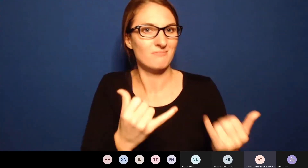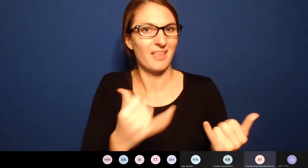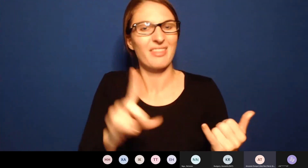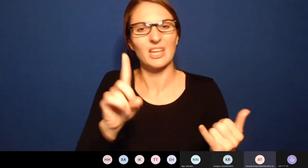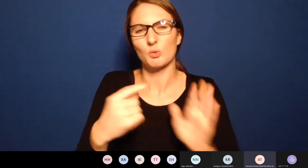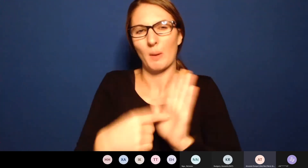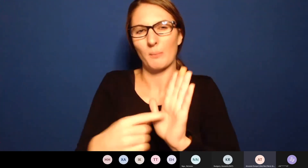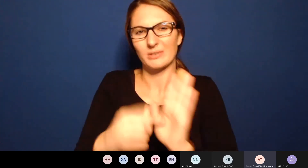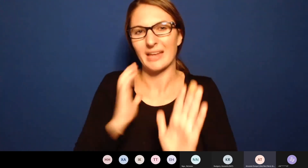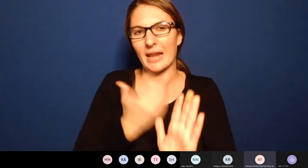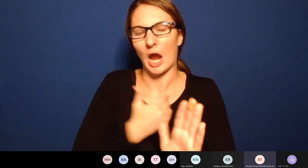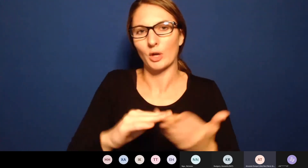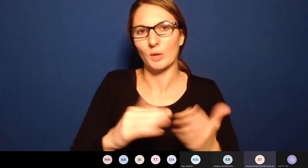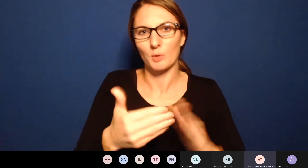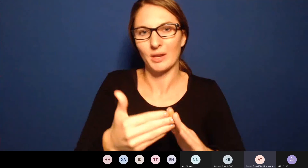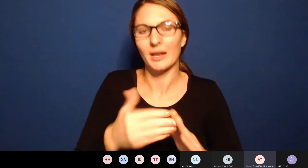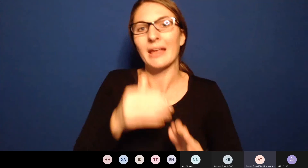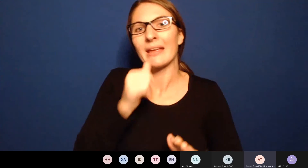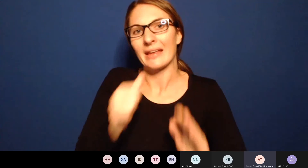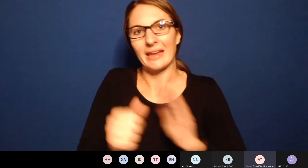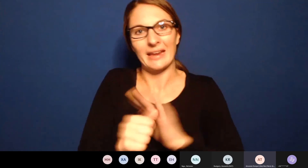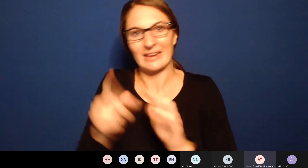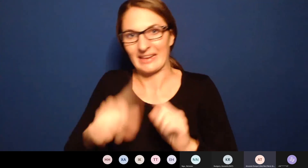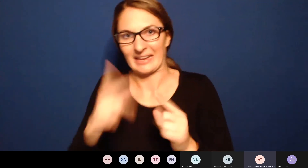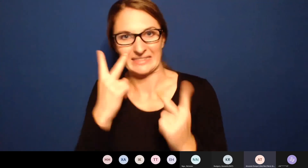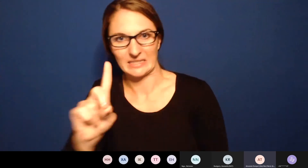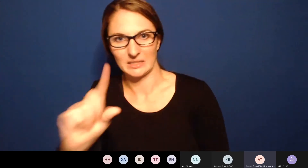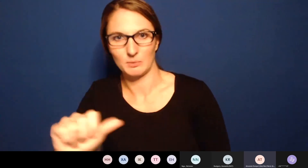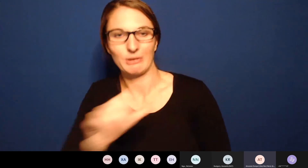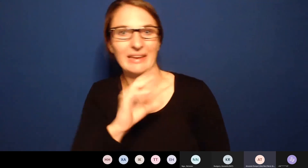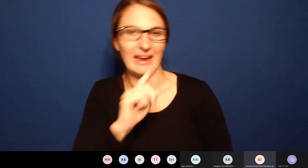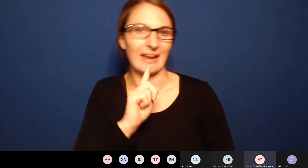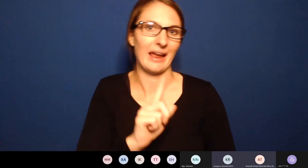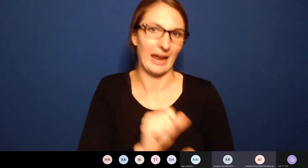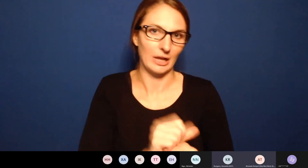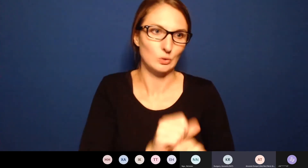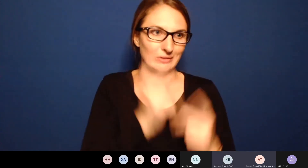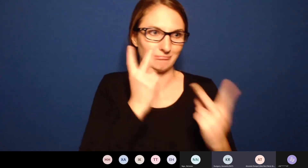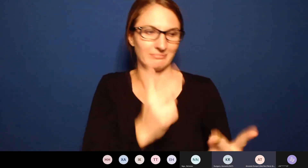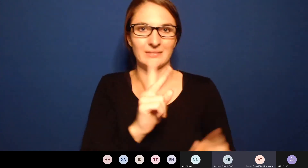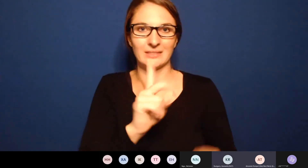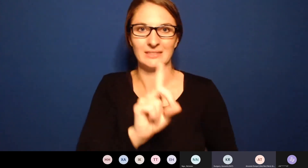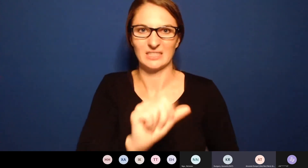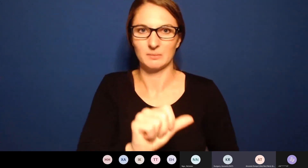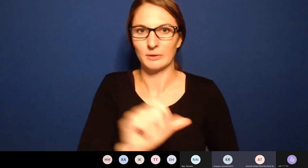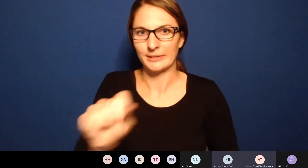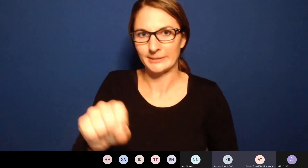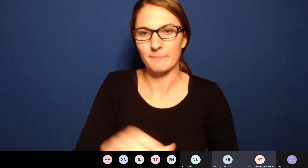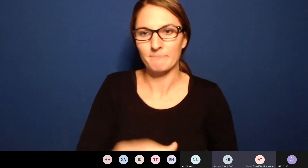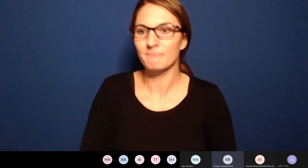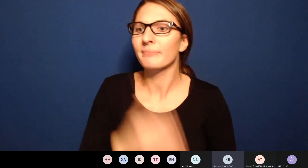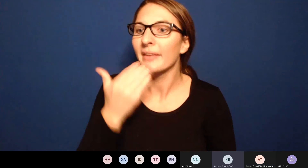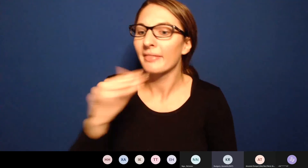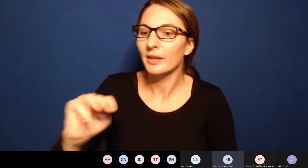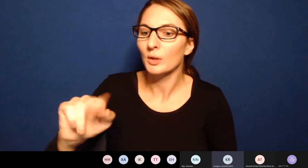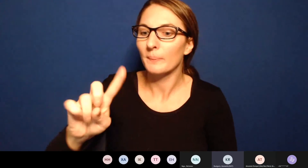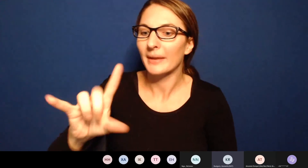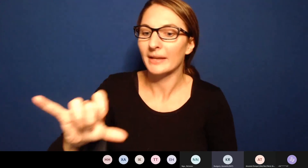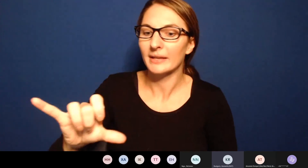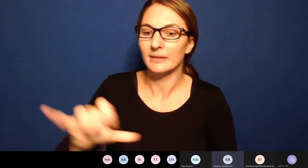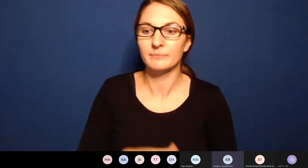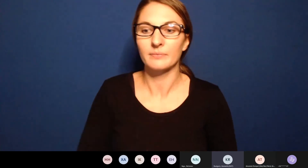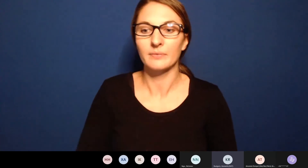community, both with hidden disabilities and visible disabilities. Absolutely. Thanks. Yeah. Thank you, Mandy. Thank you, Mandy.